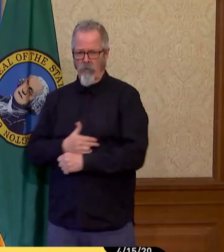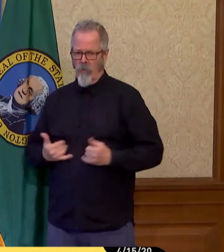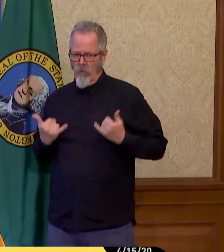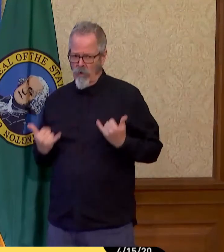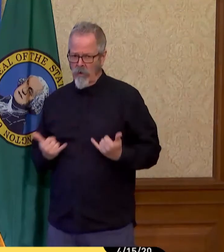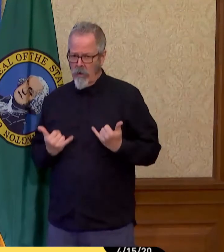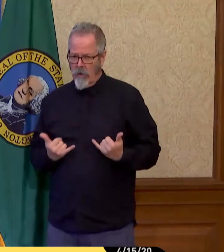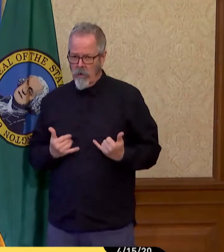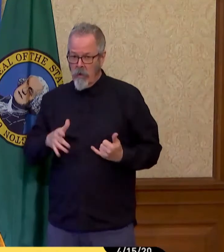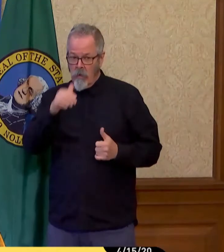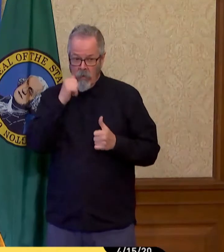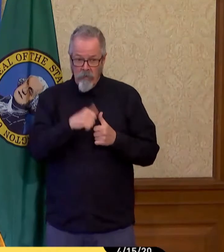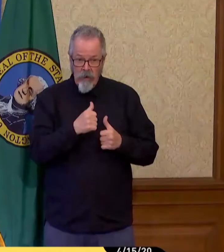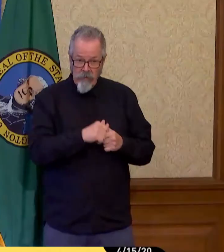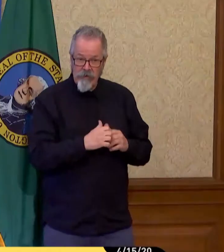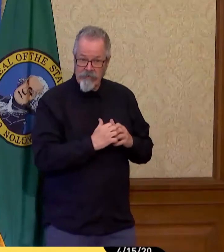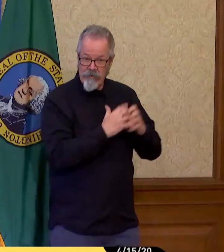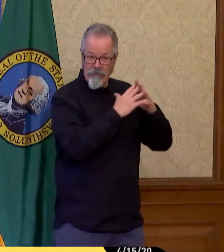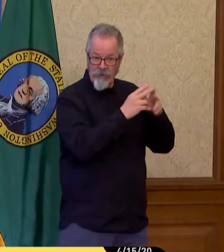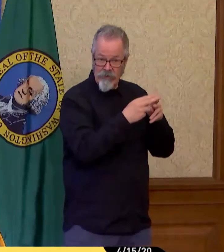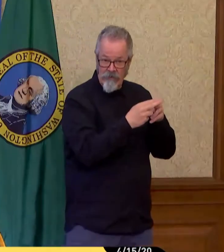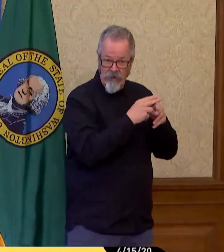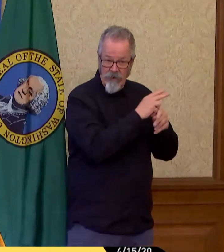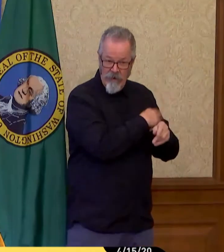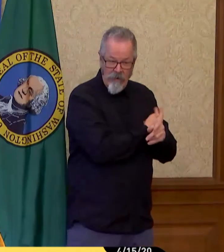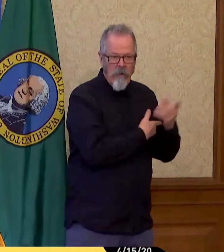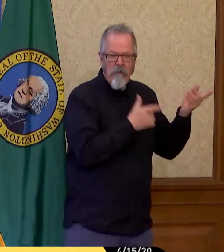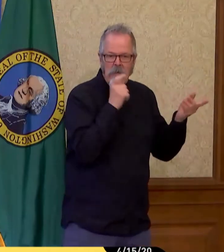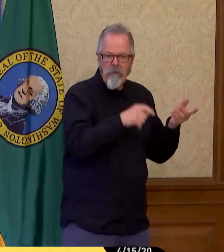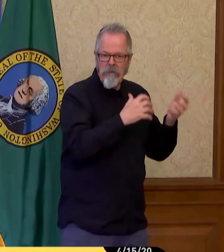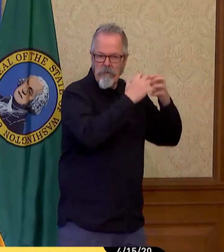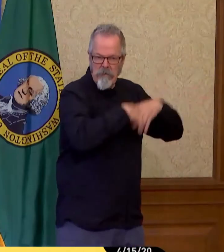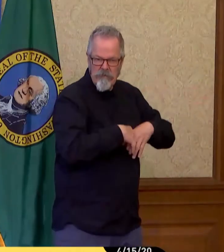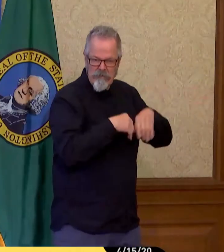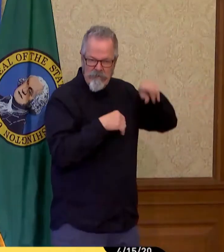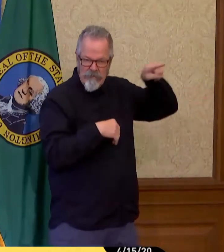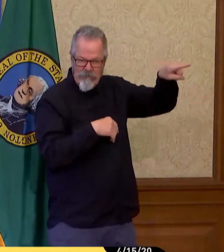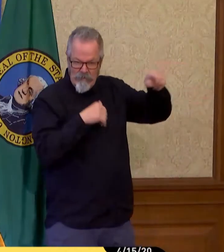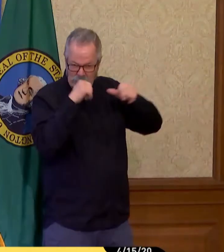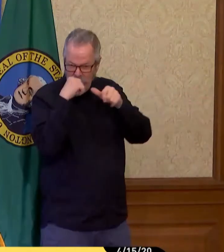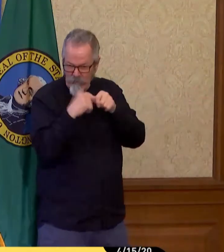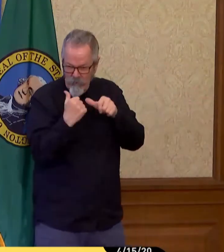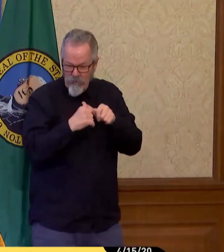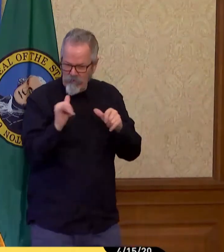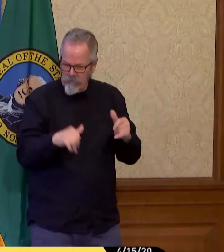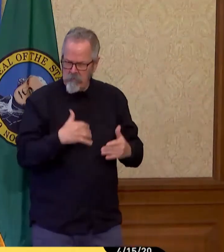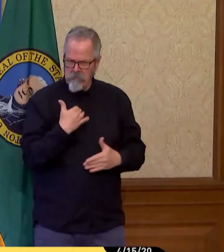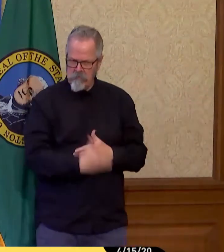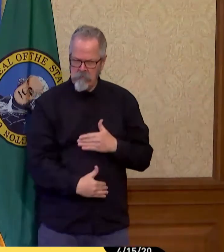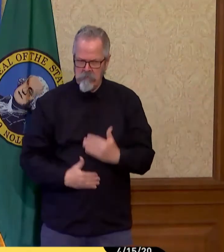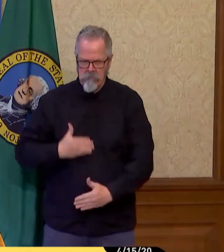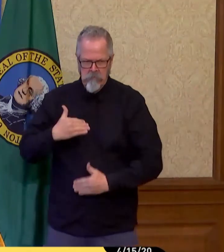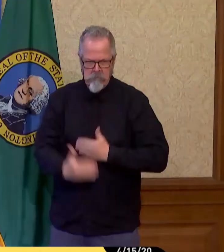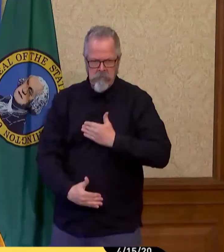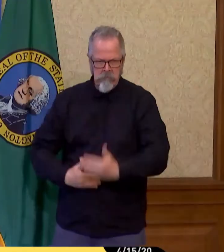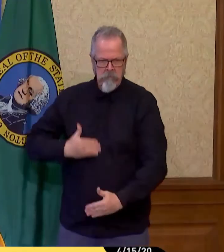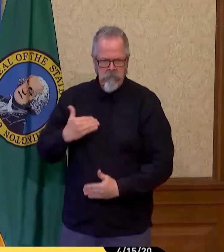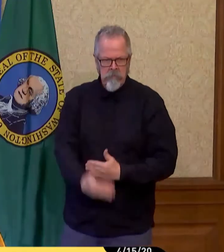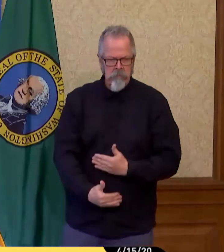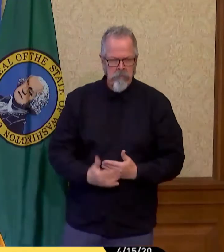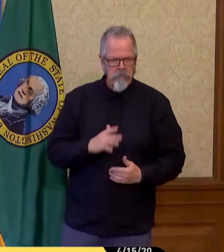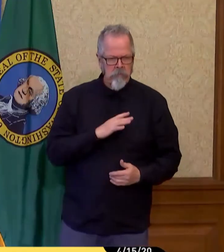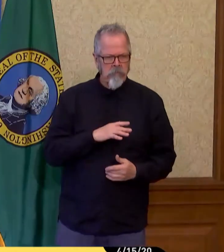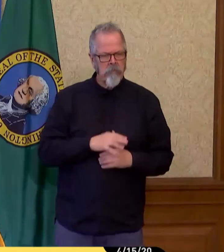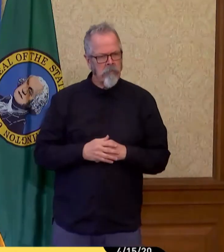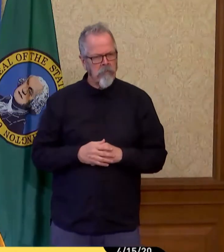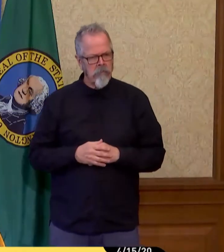we've closed our schools and are now planning to have intense remote learning. So this is a vision statement we've talked about,